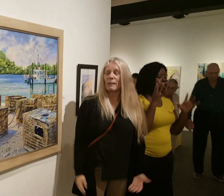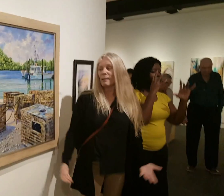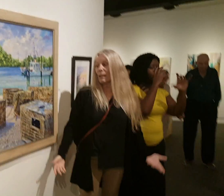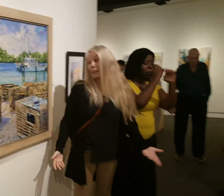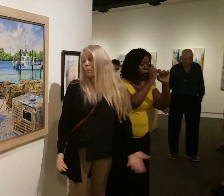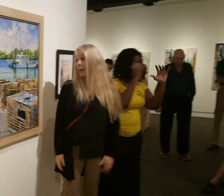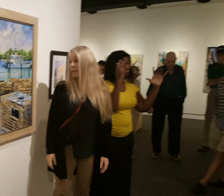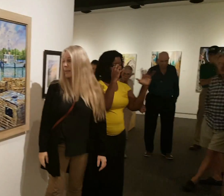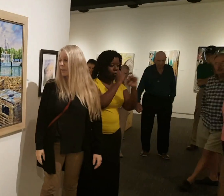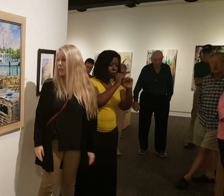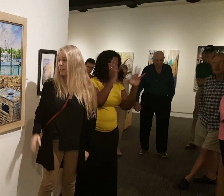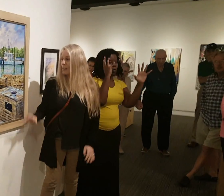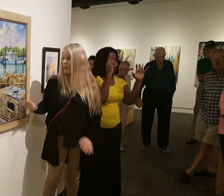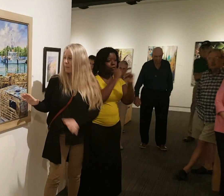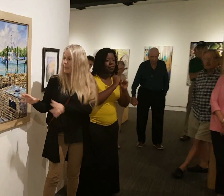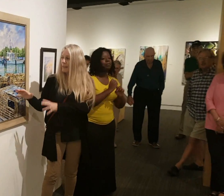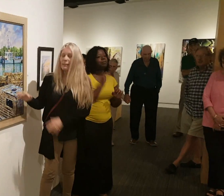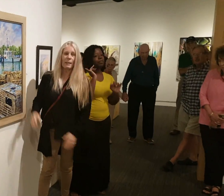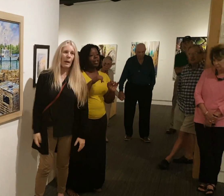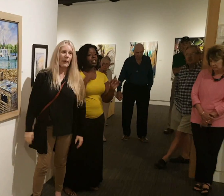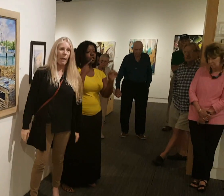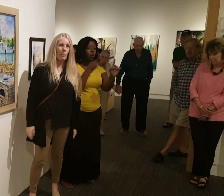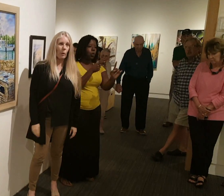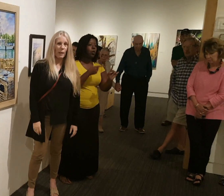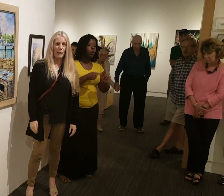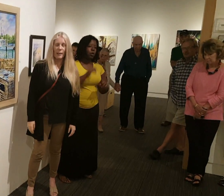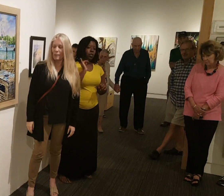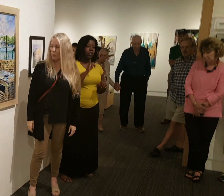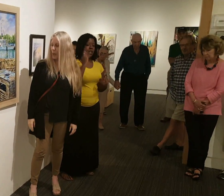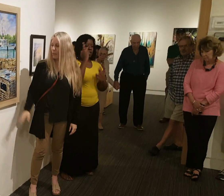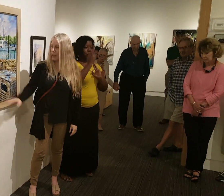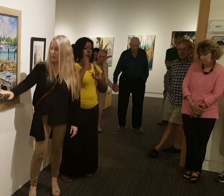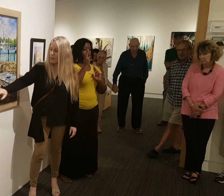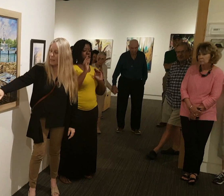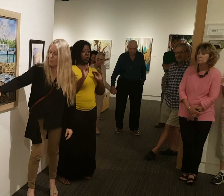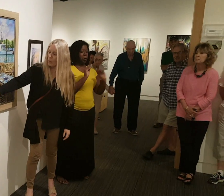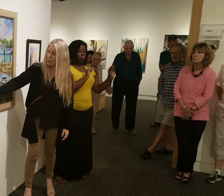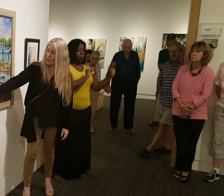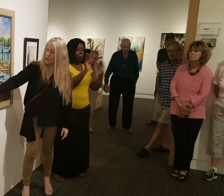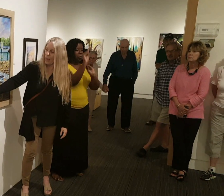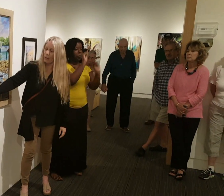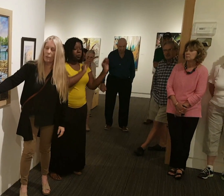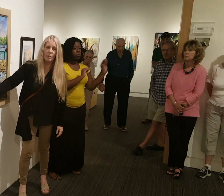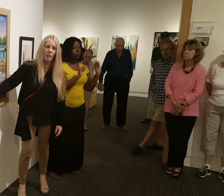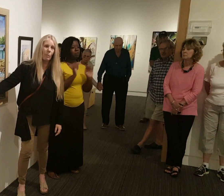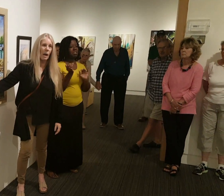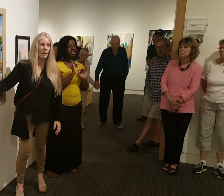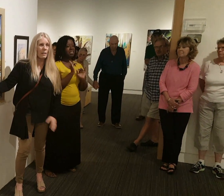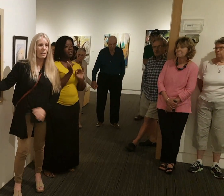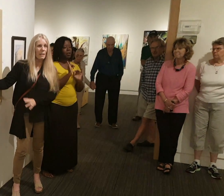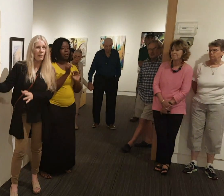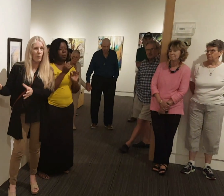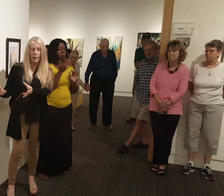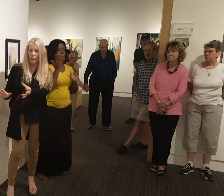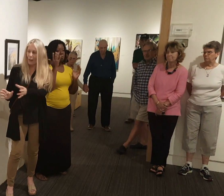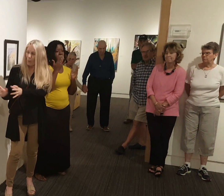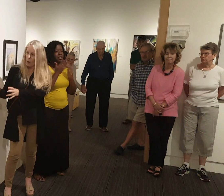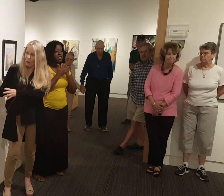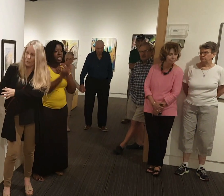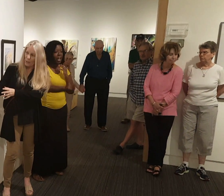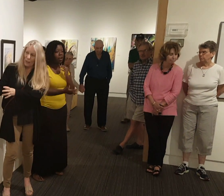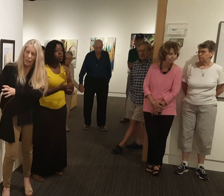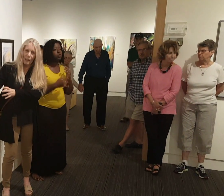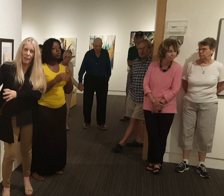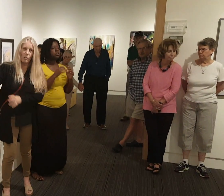my intention. So that's why I kept moving things around, and the same thing with the shadows and the rocks and stuff like that. I'm always thinking